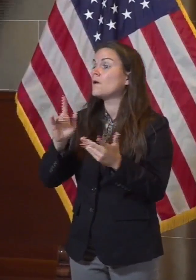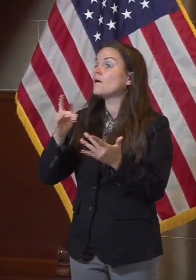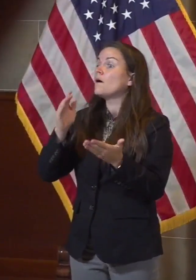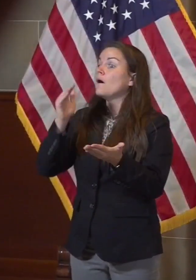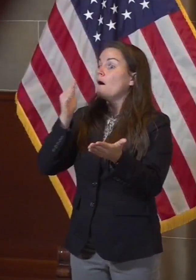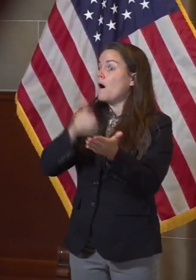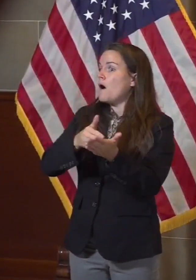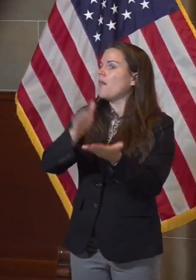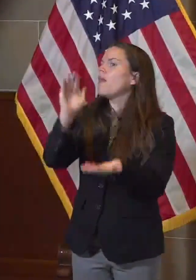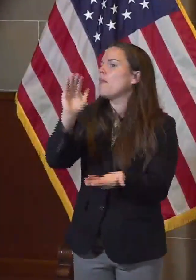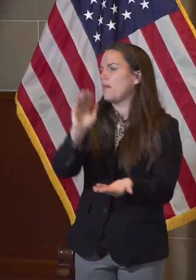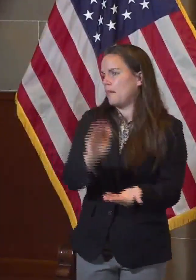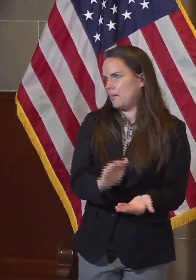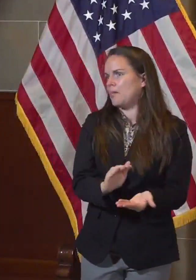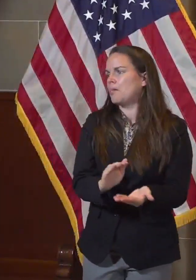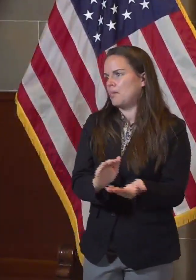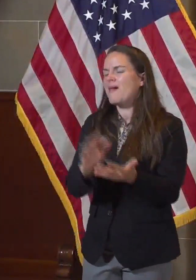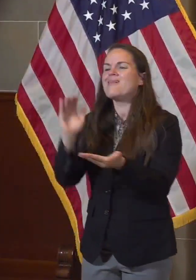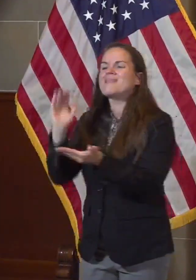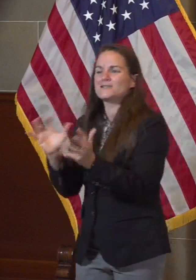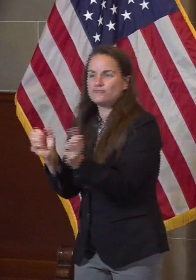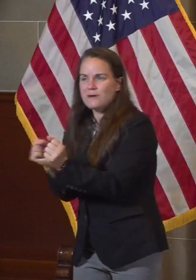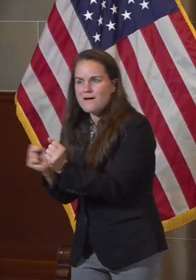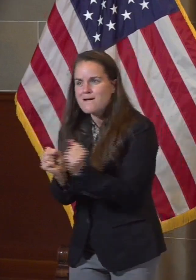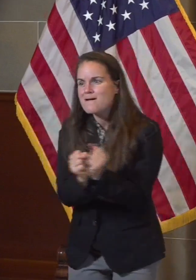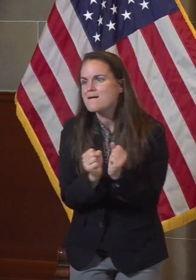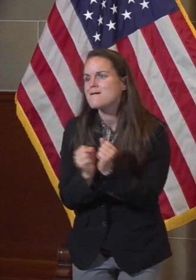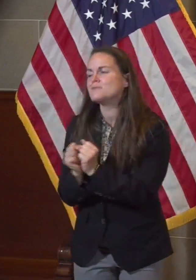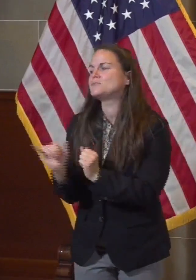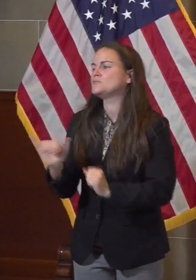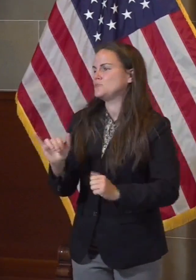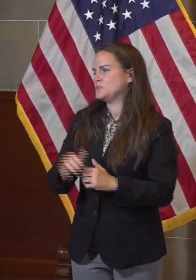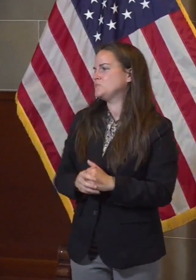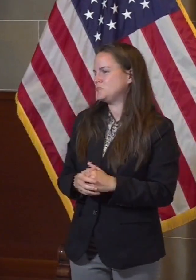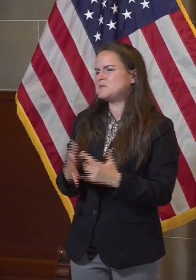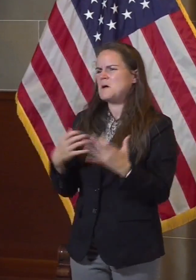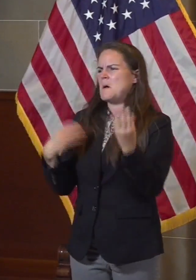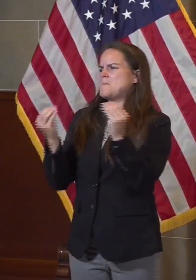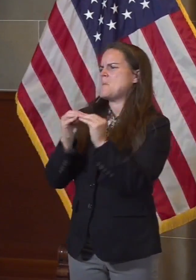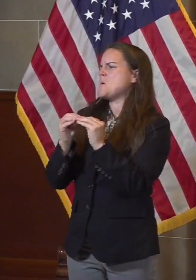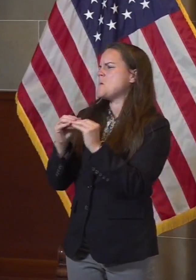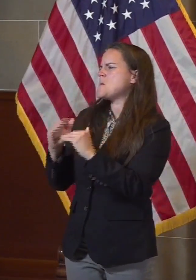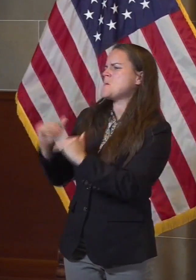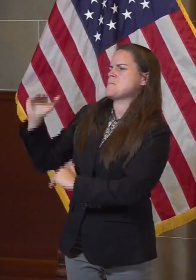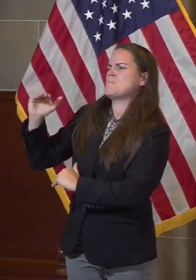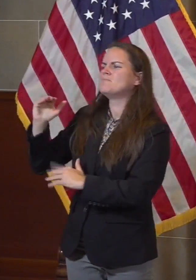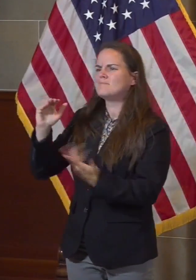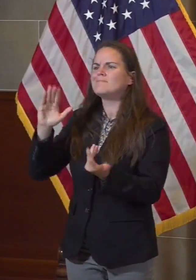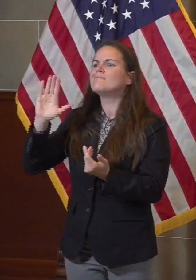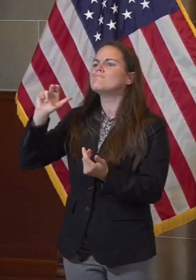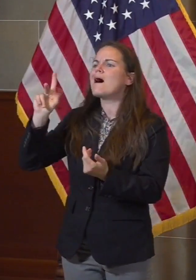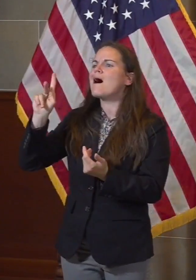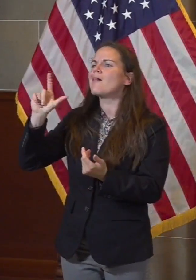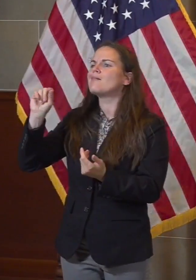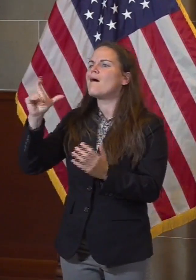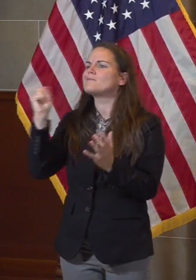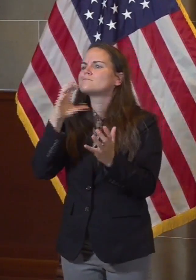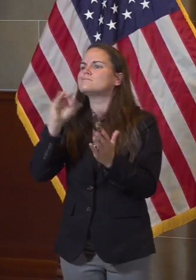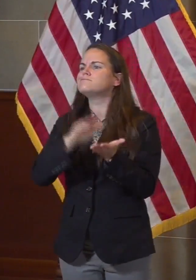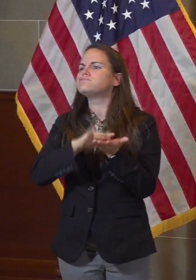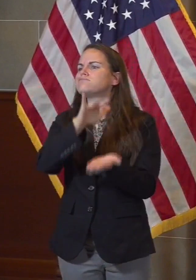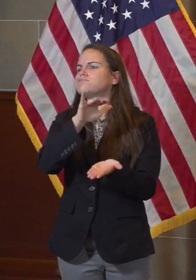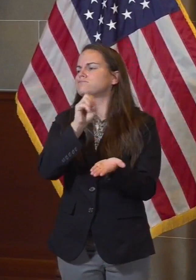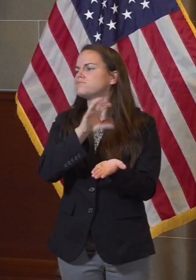3 years, creating a significant backlog of cases. In the St. Louis Metropolitan Police Department